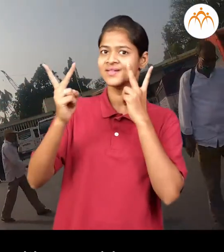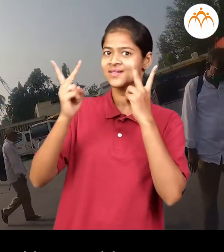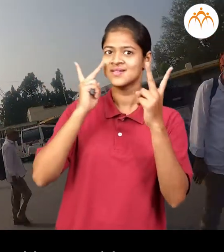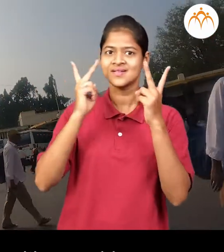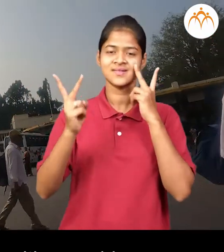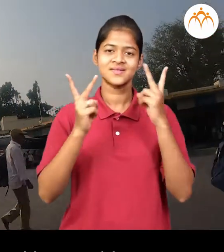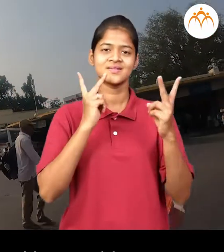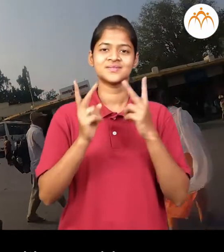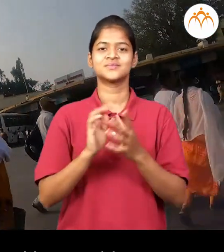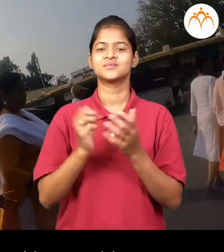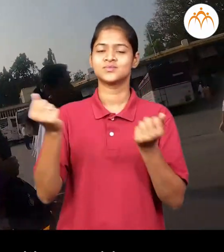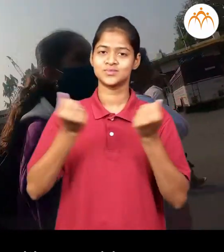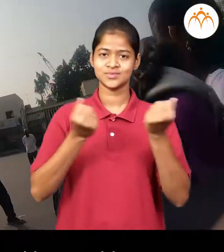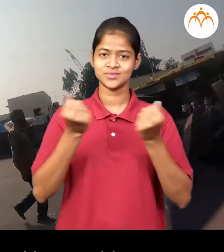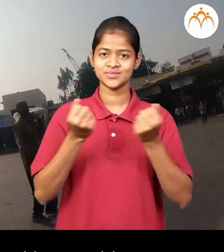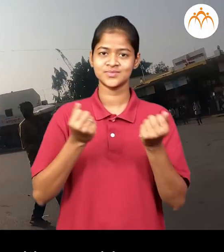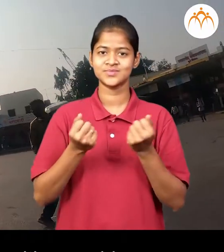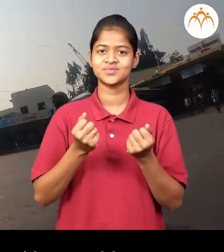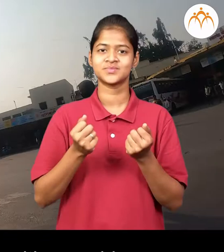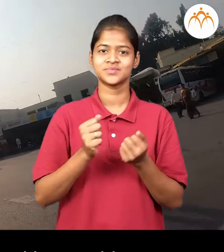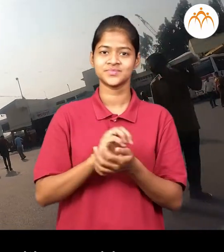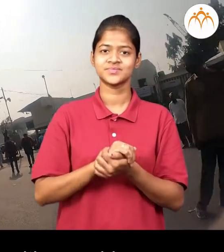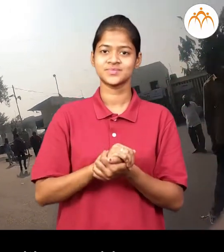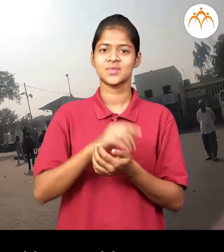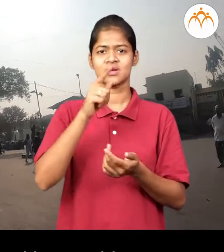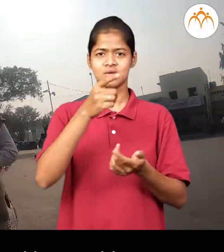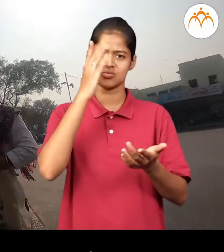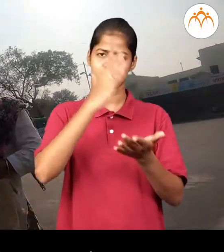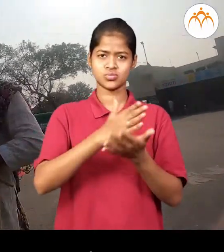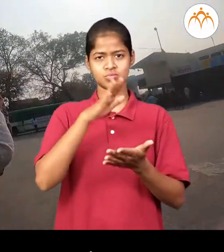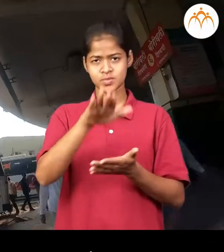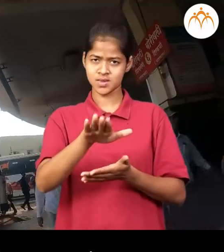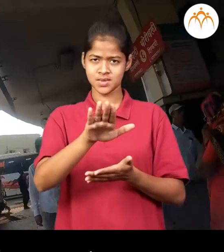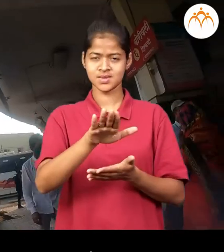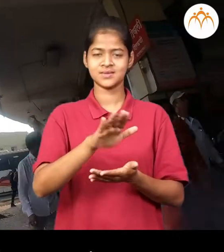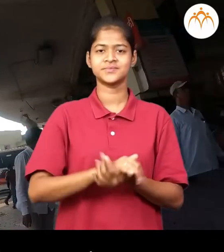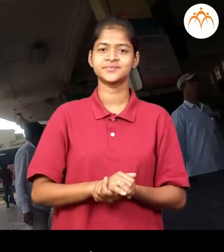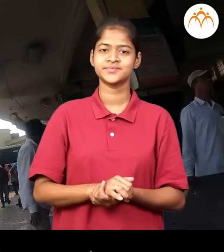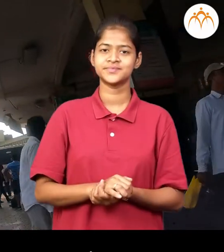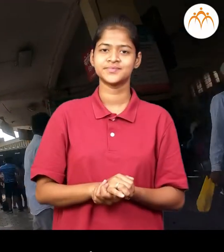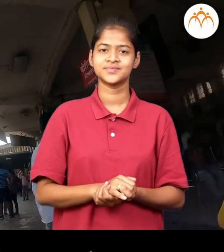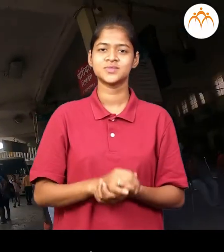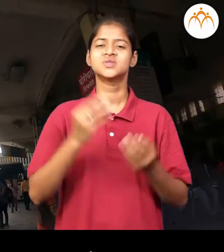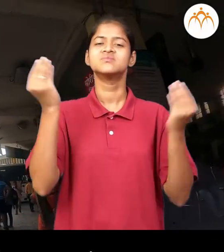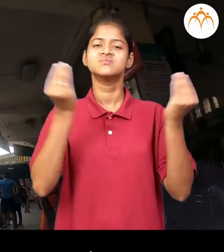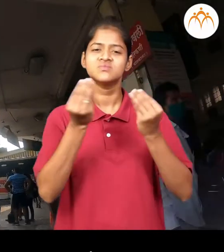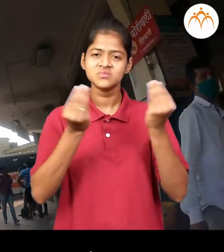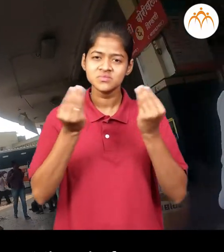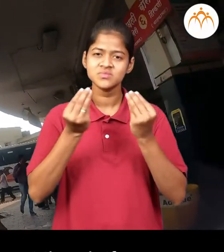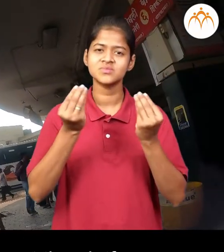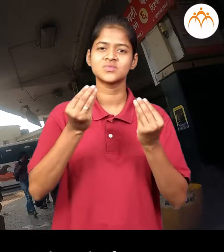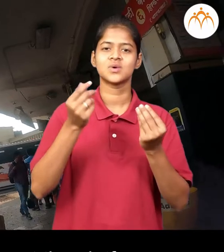The bus stations in the cities are big. Sumed was looking around.